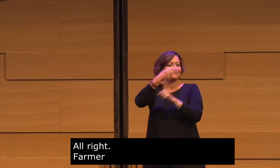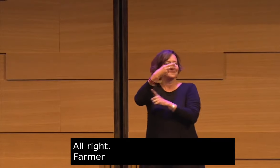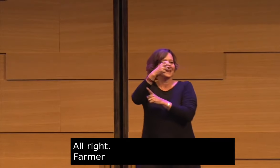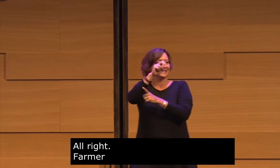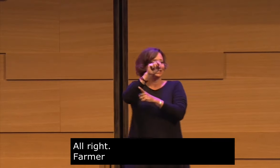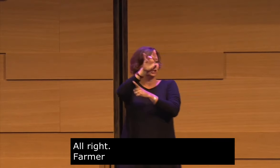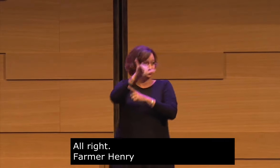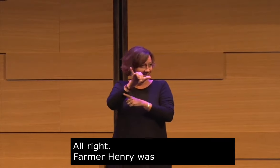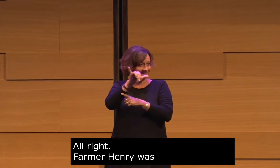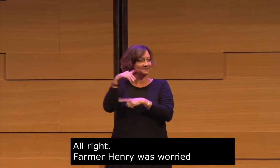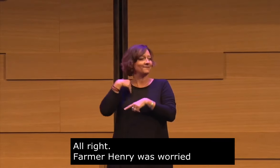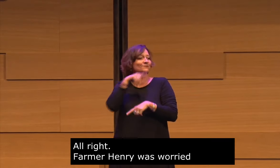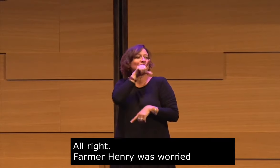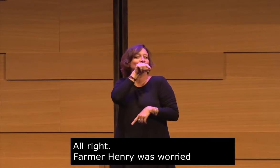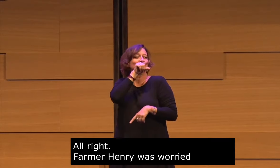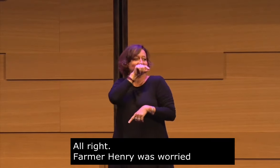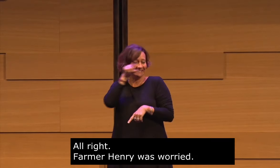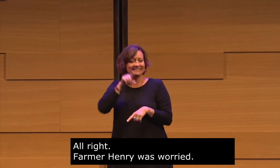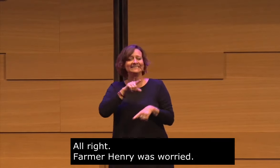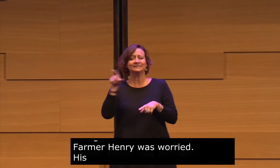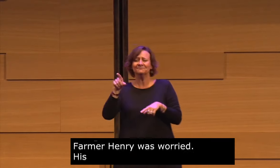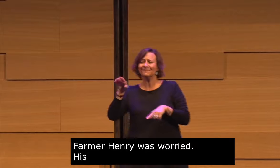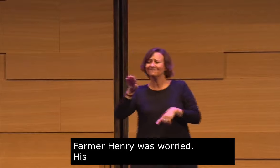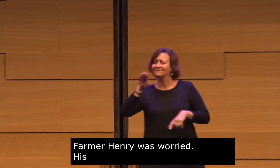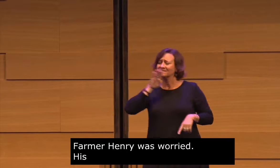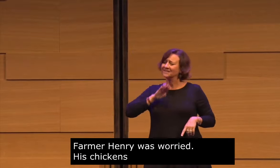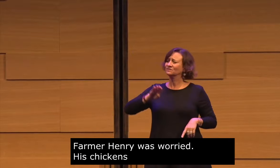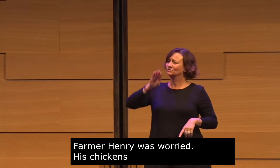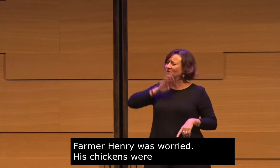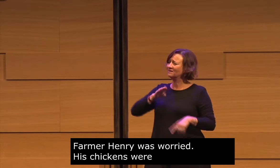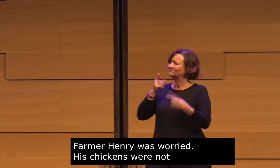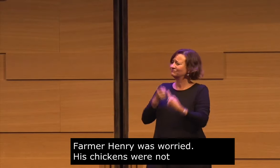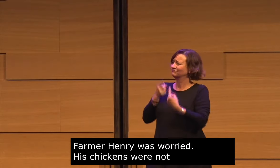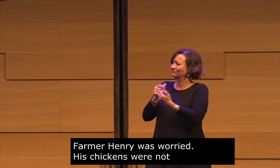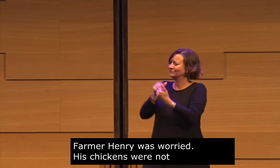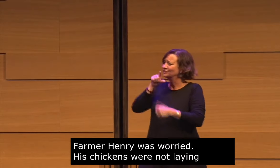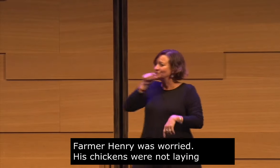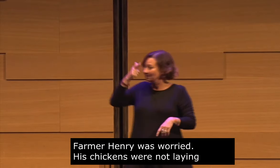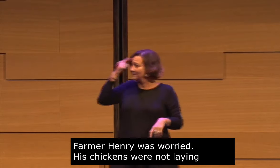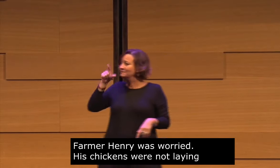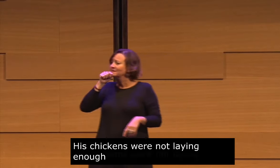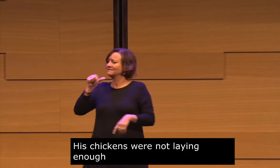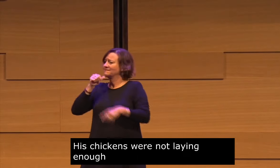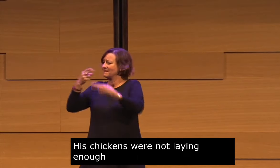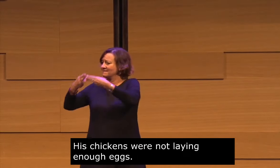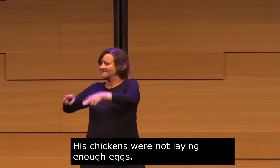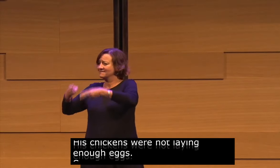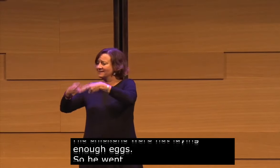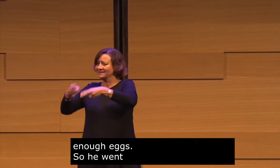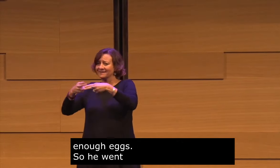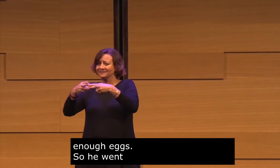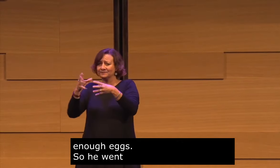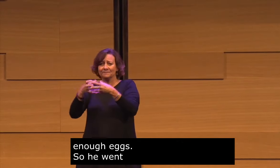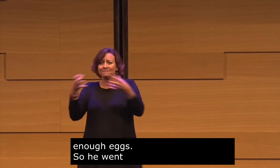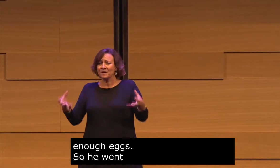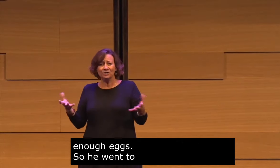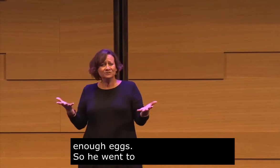Farmer Henry was worried. His chickens were not laying enough eggs. So he went to